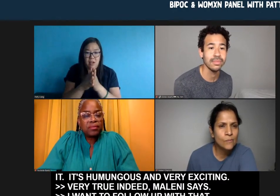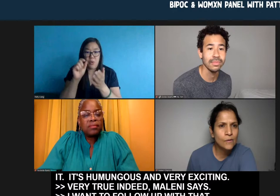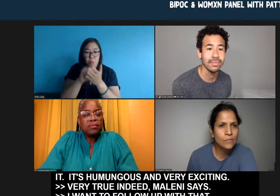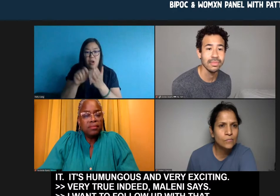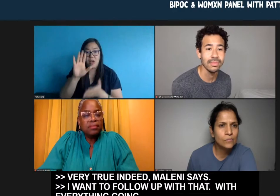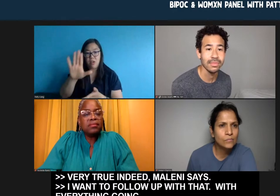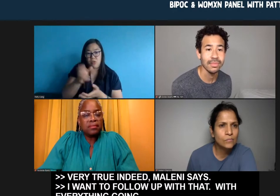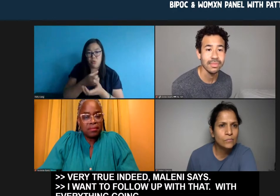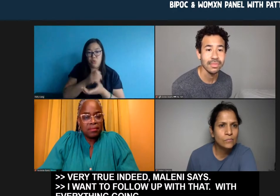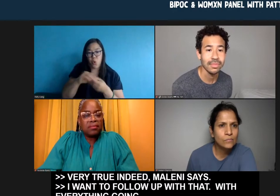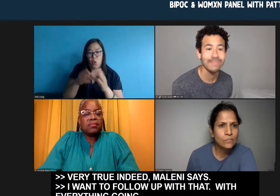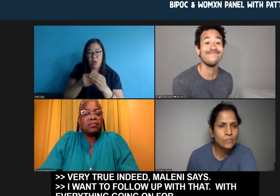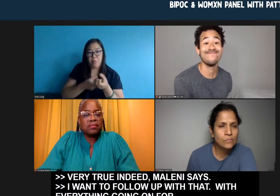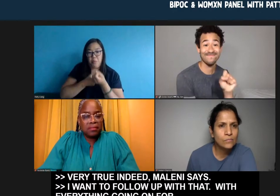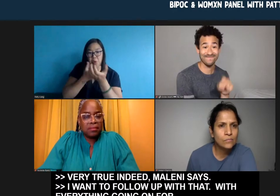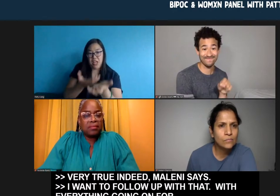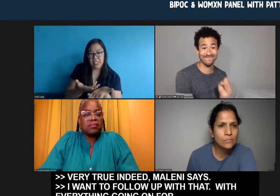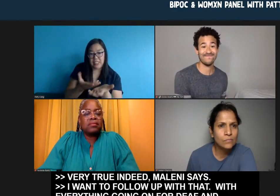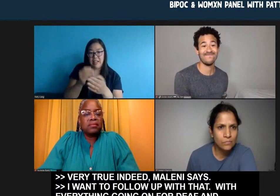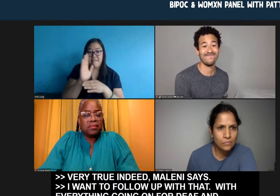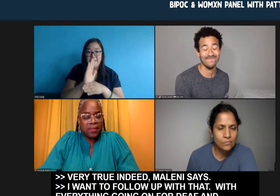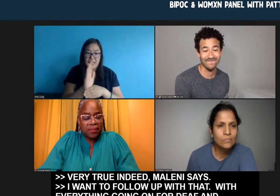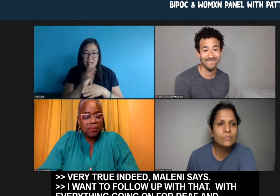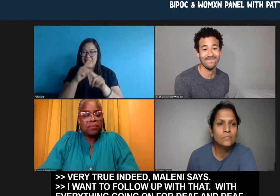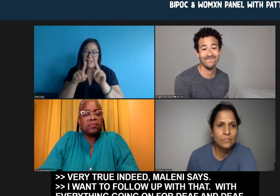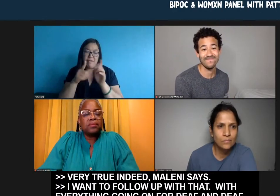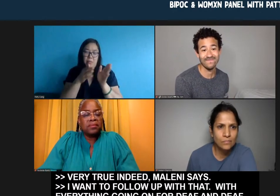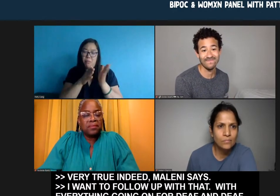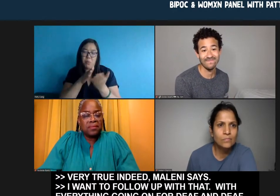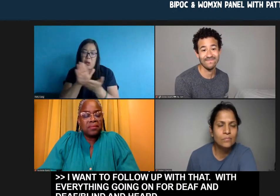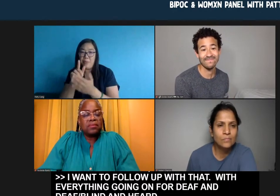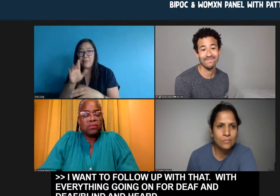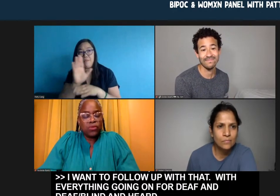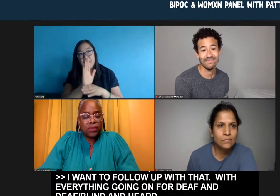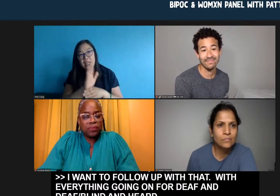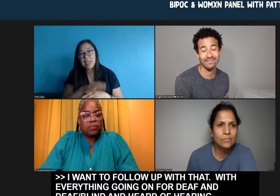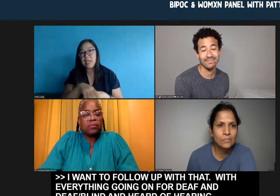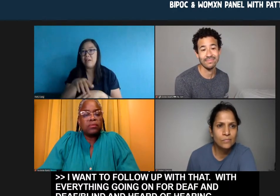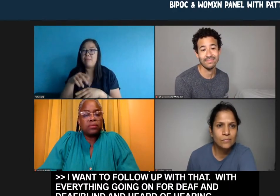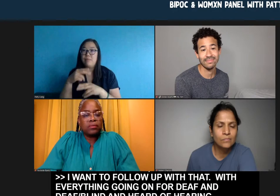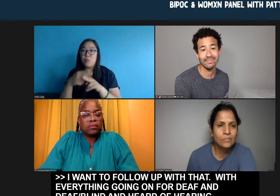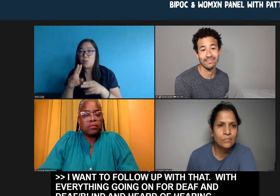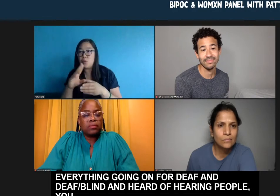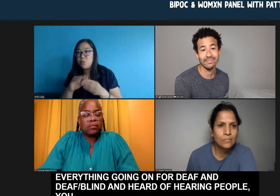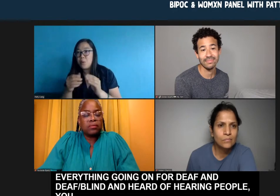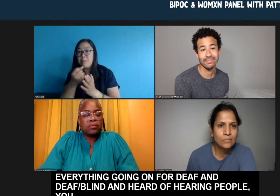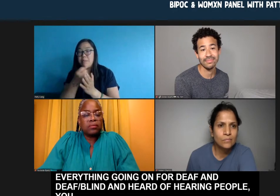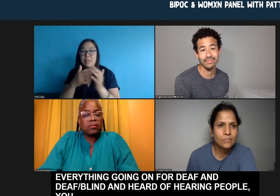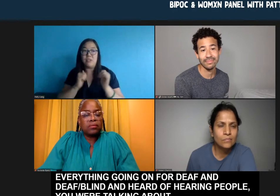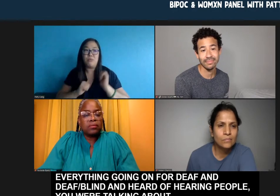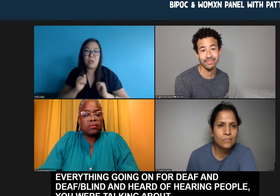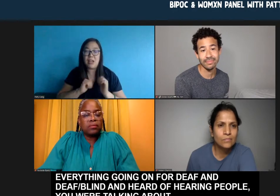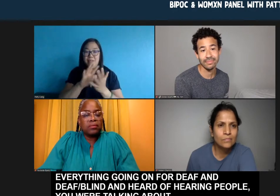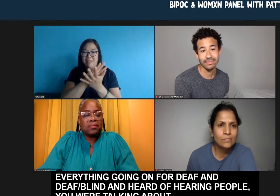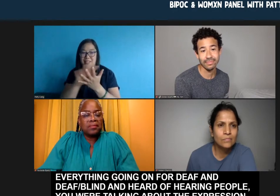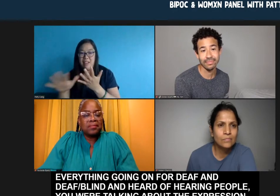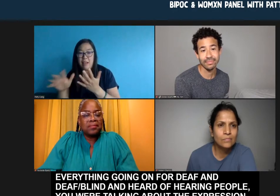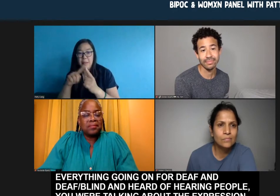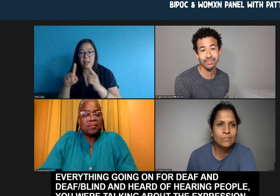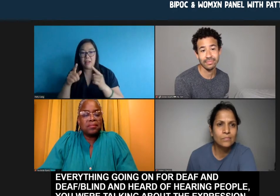deafblind and hard of hearing people, the story you were talking about, expression with film and different things with that, short stories or poetry or